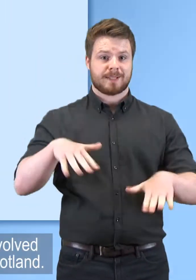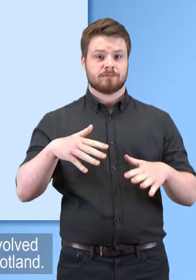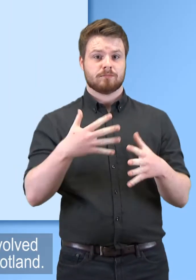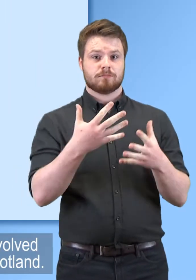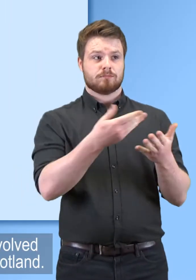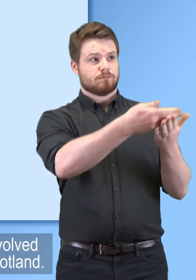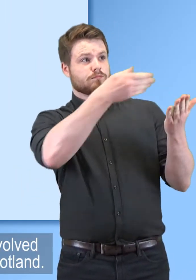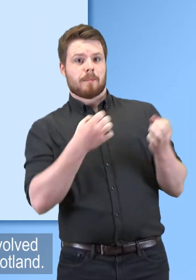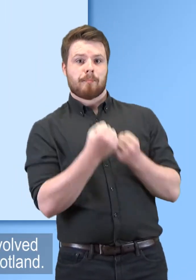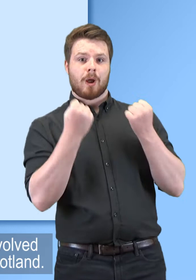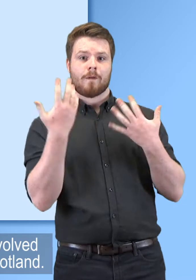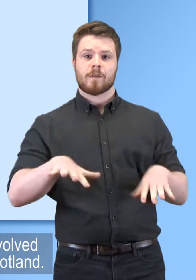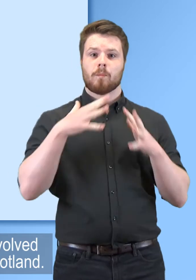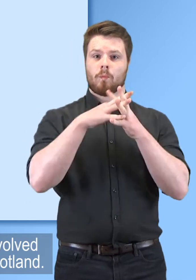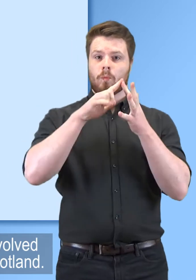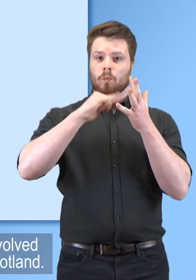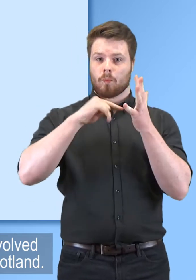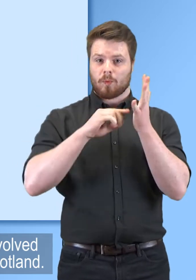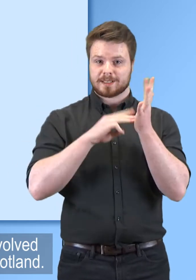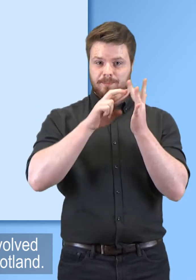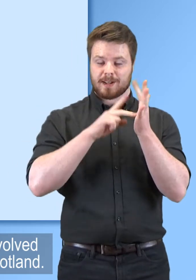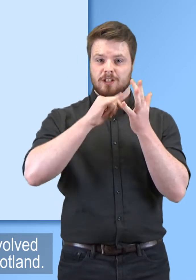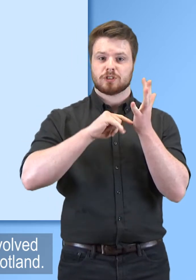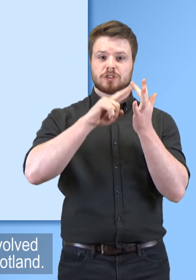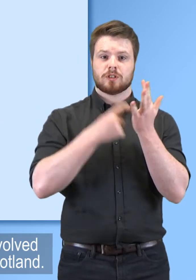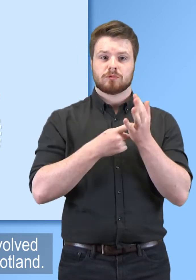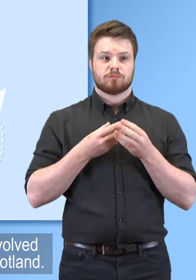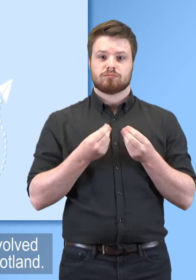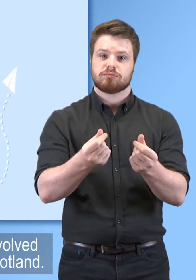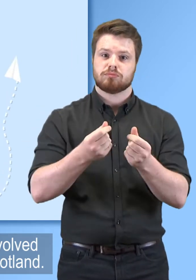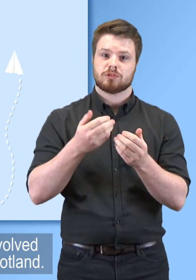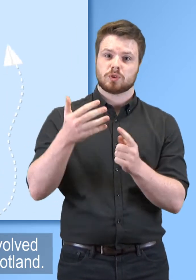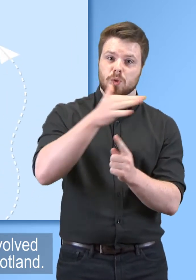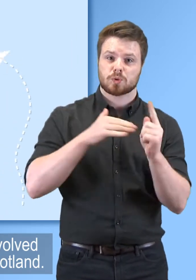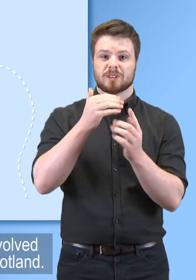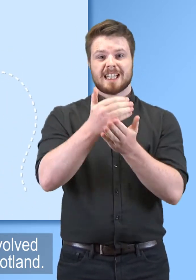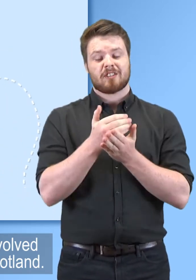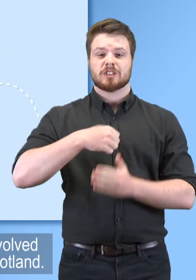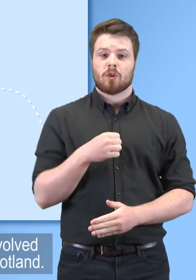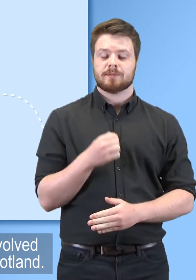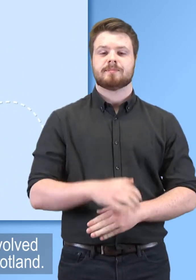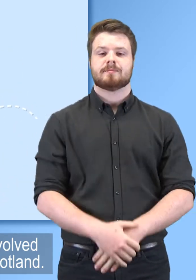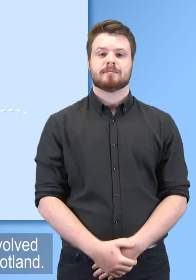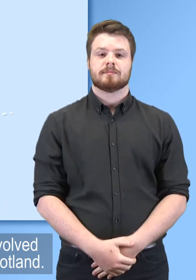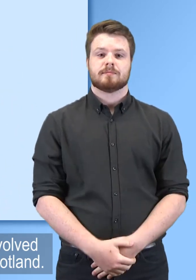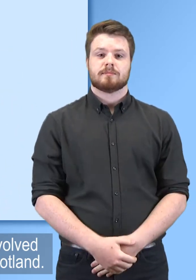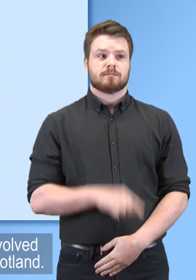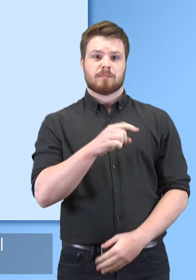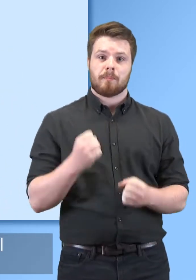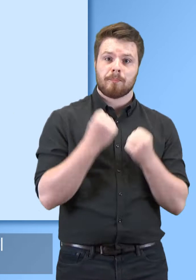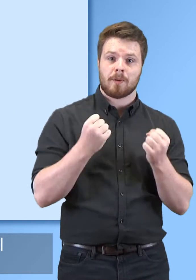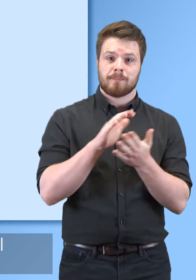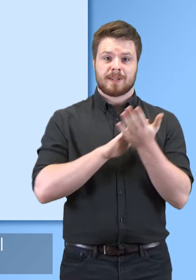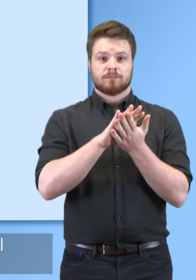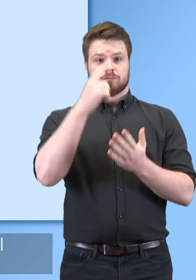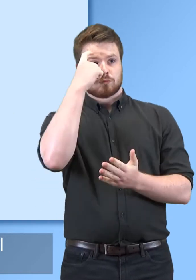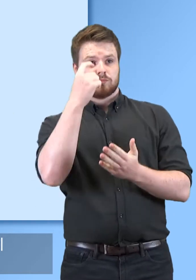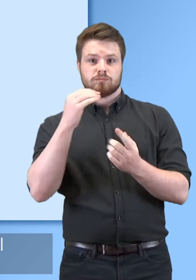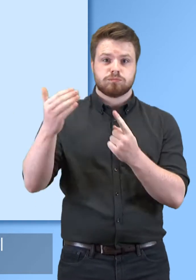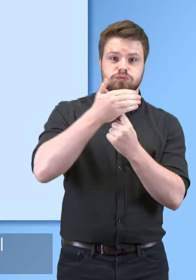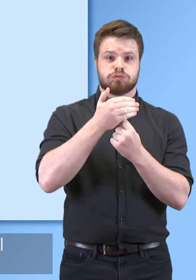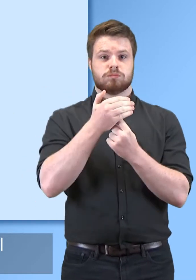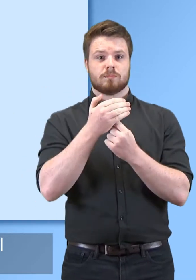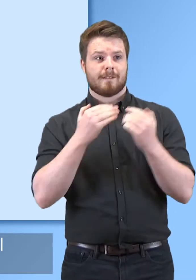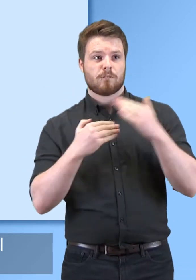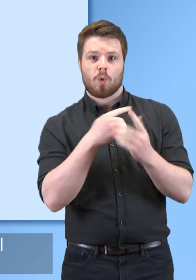The Scottish Government has new powers devolved from Westminster to deliver social security in Scotland. These powers